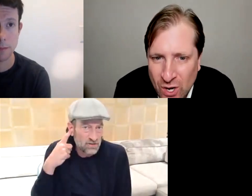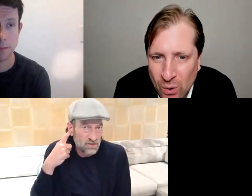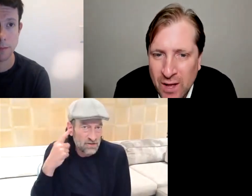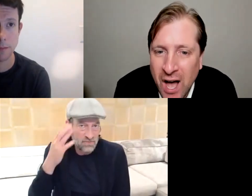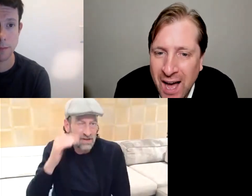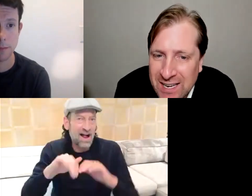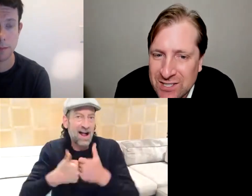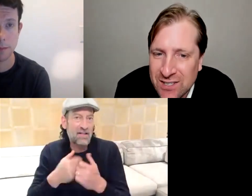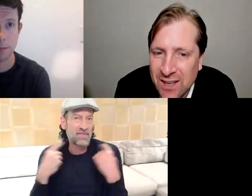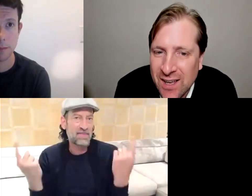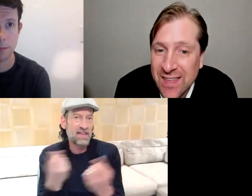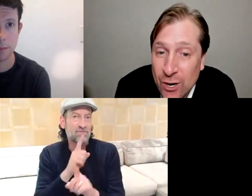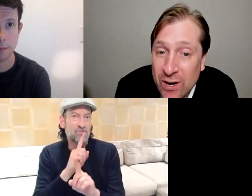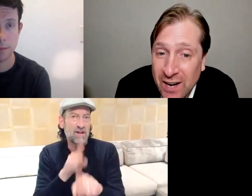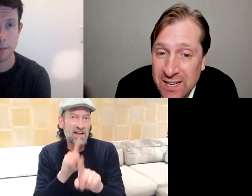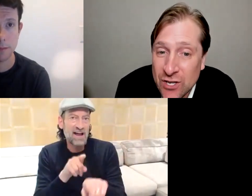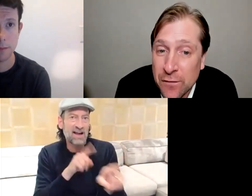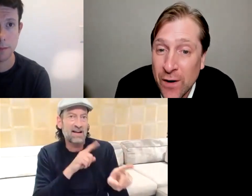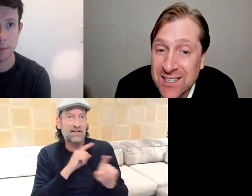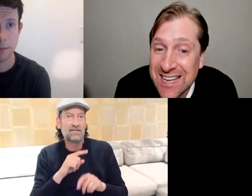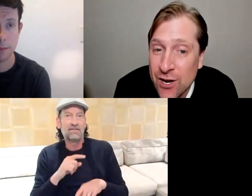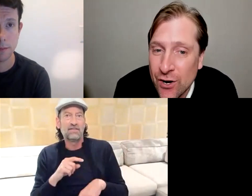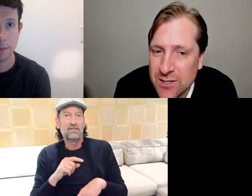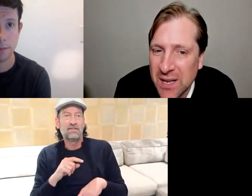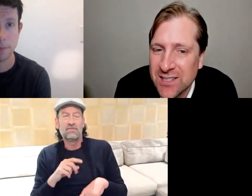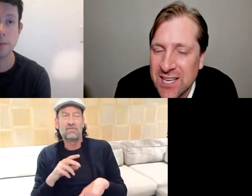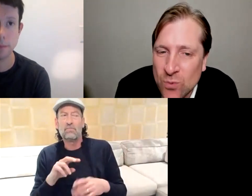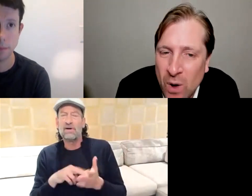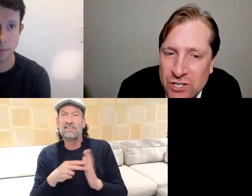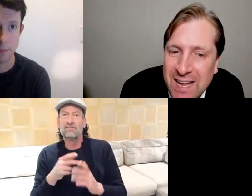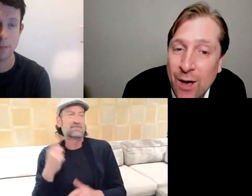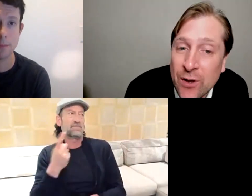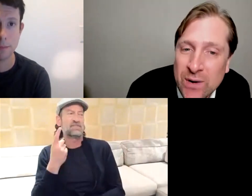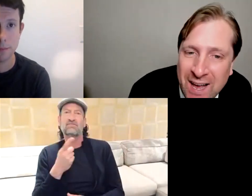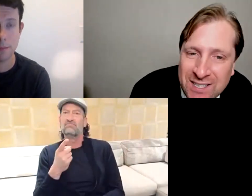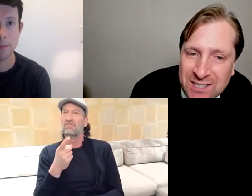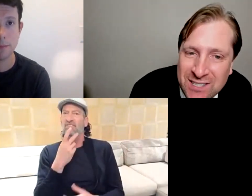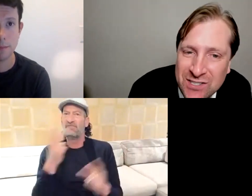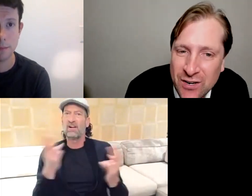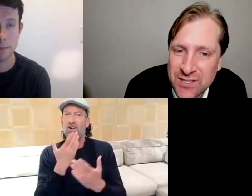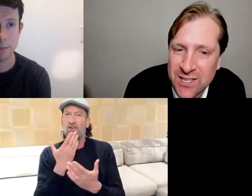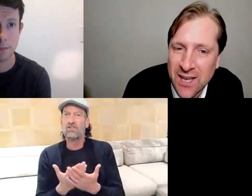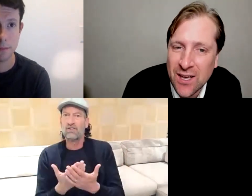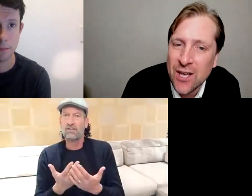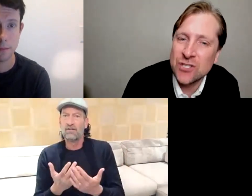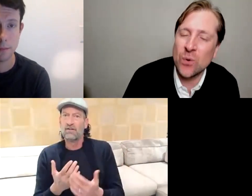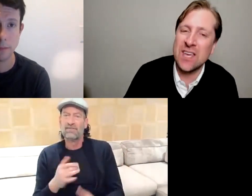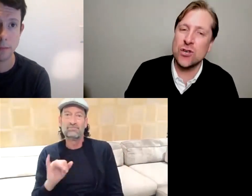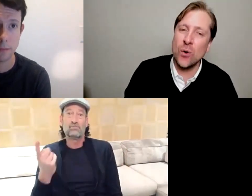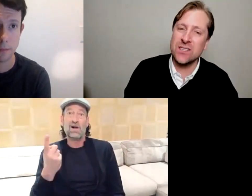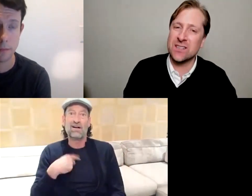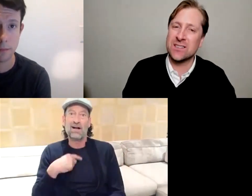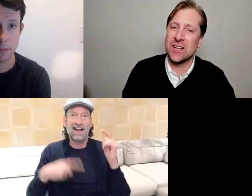And so the hearing audience are Frank's ears, because he's watching how they're reacting to his daughter singing. So